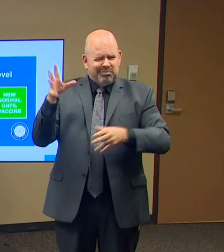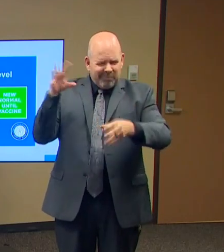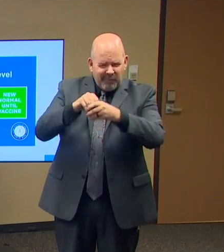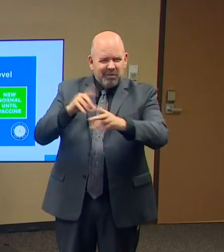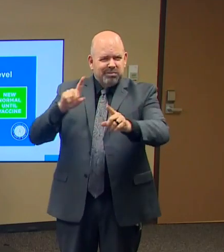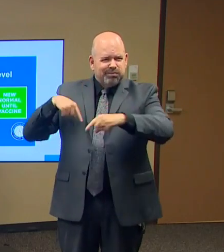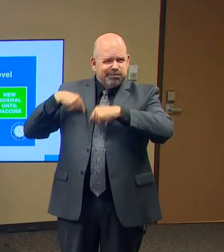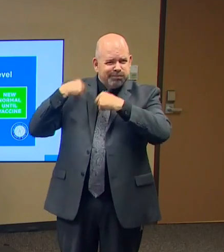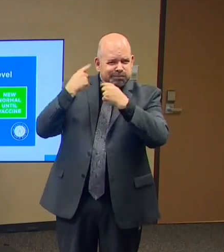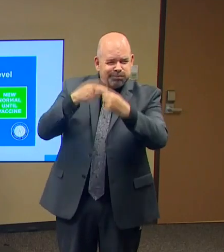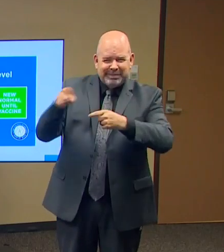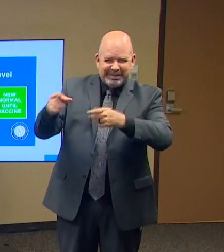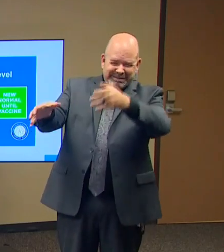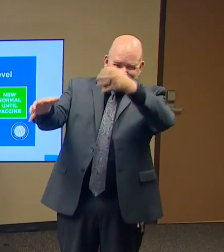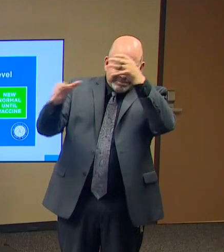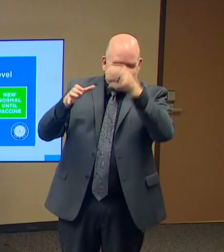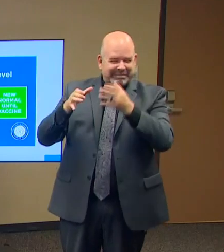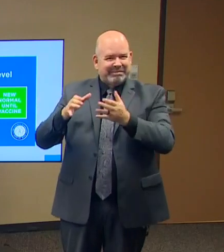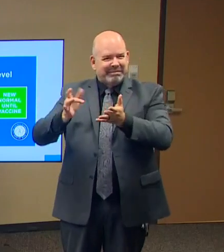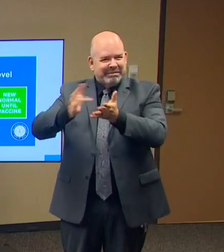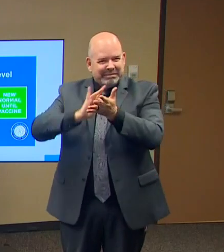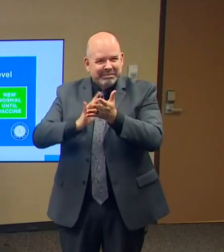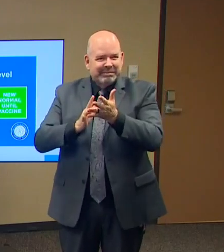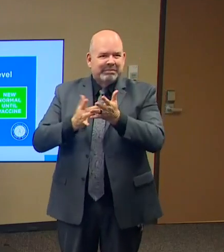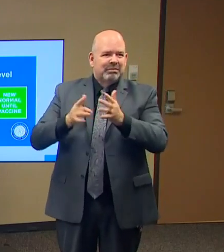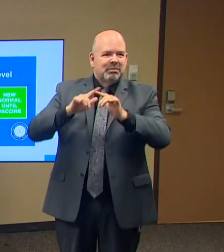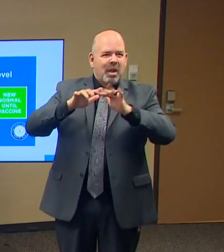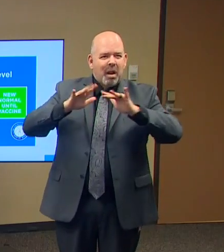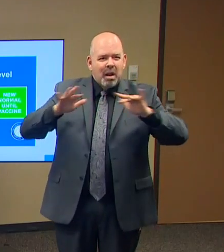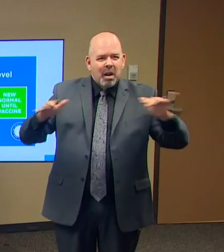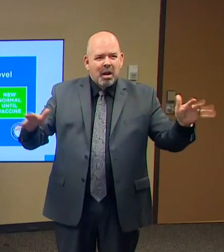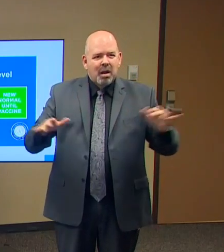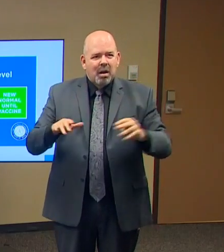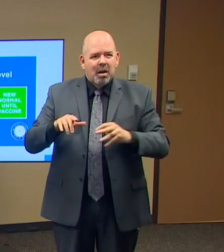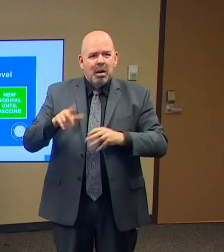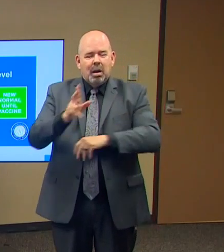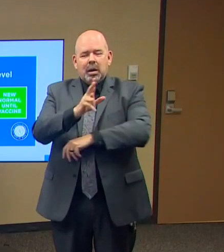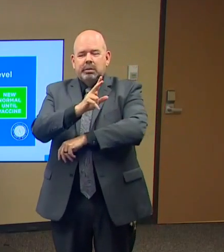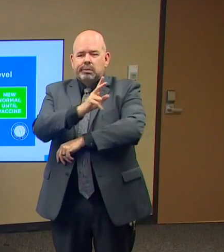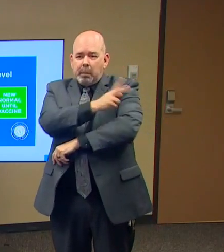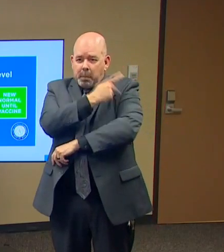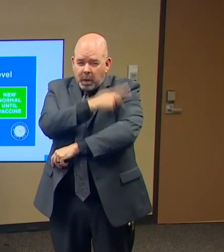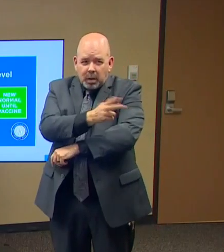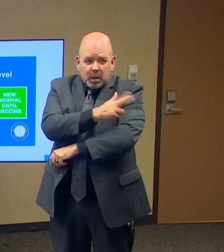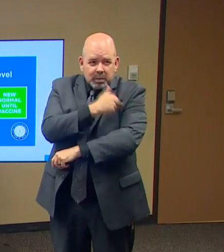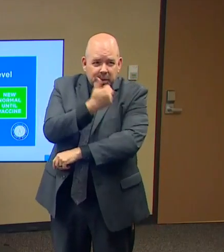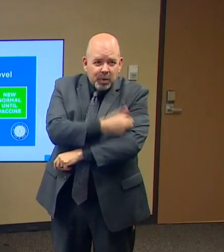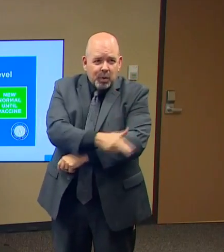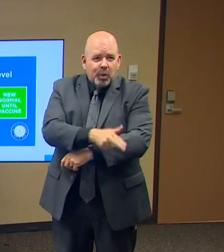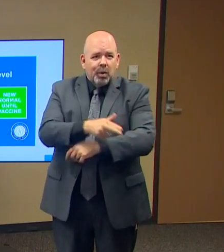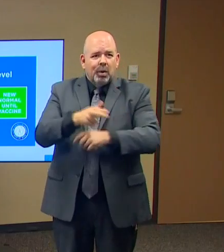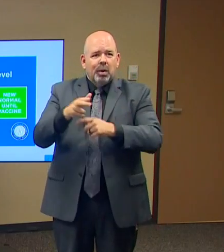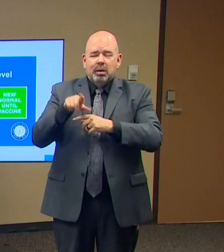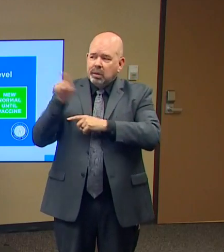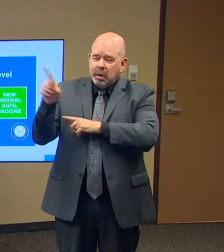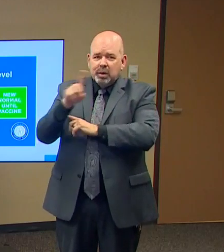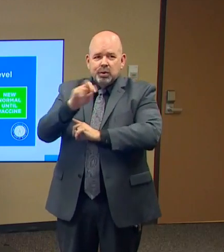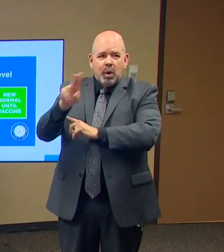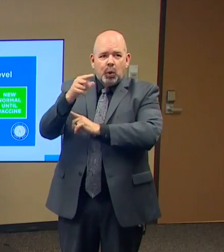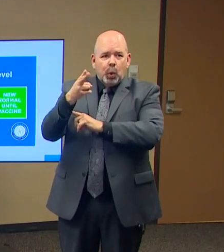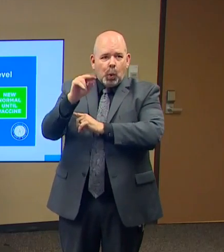infectious disease, the CEO of Parkland, Dr. Wong, the president of the Dallas County Medical Society, and other